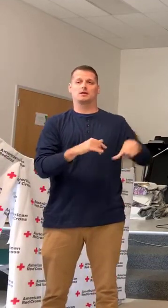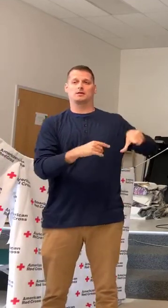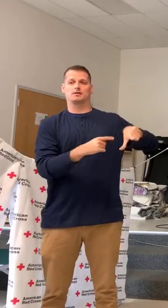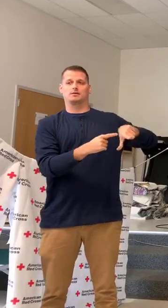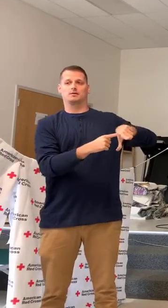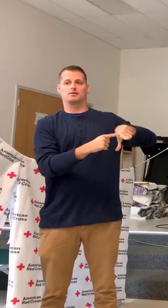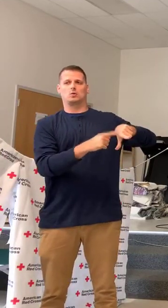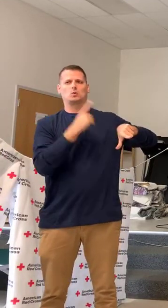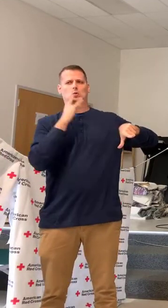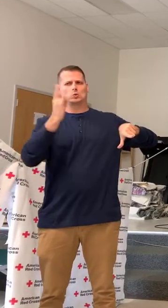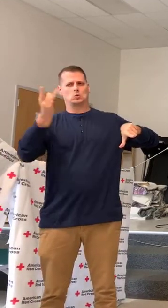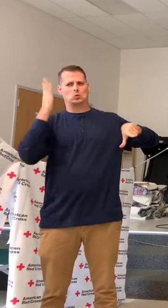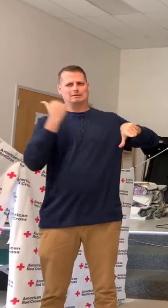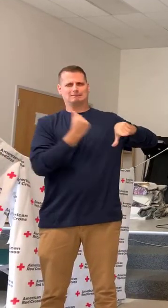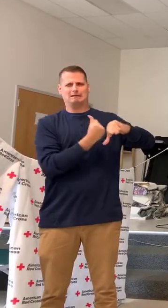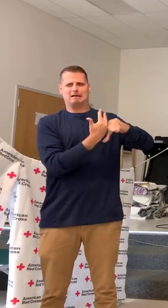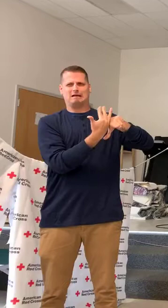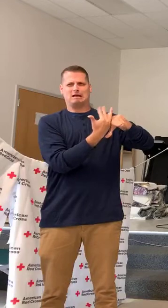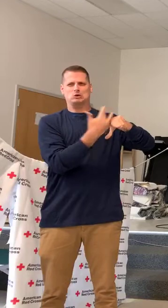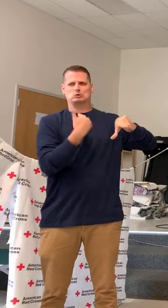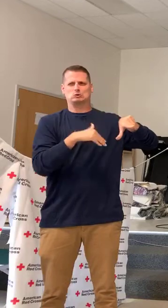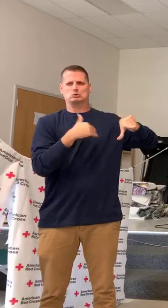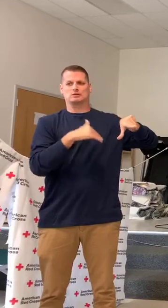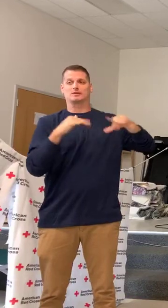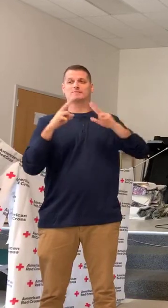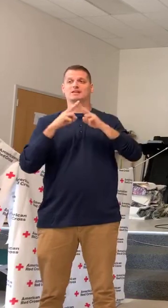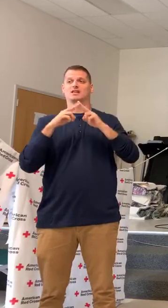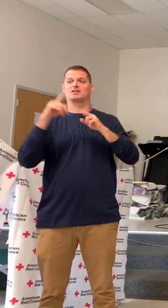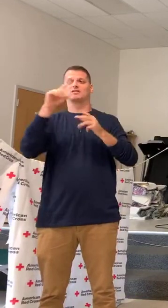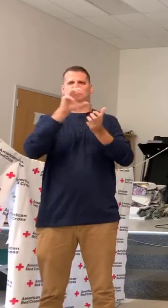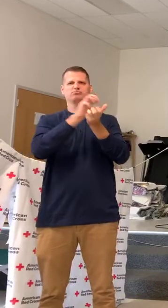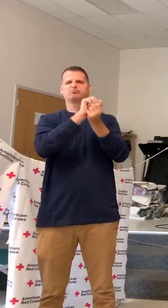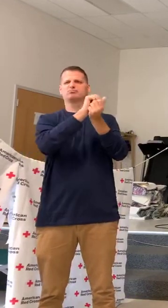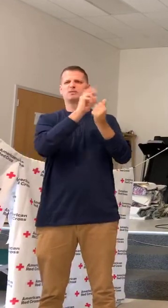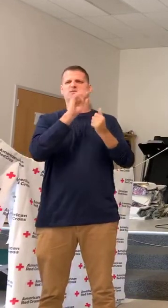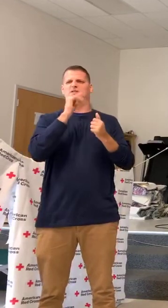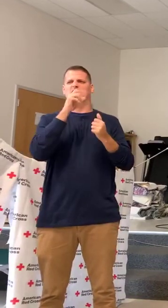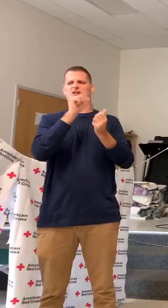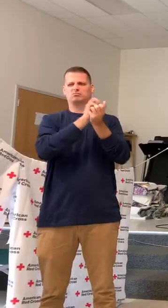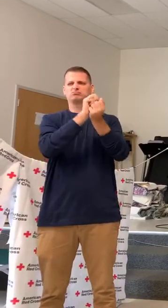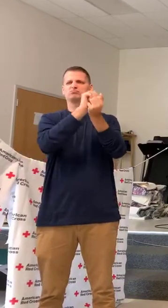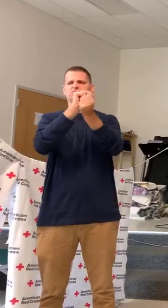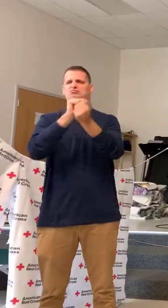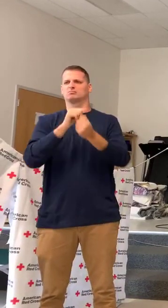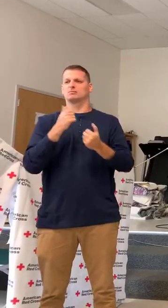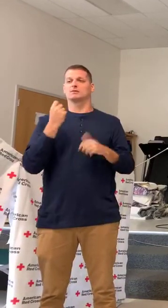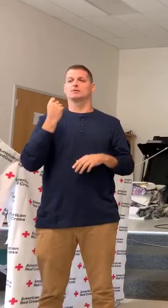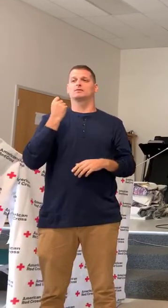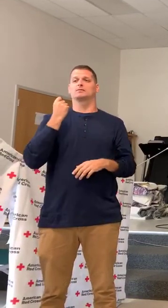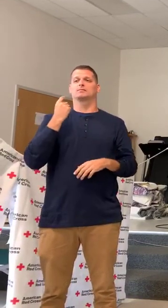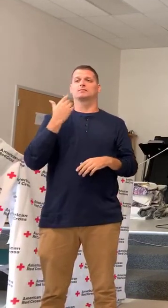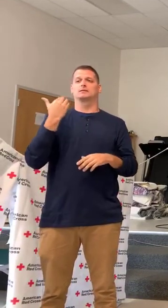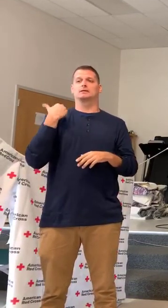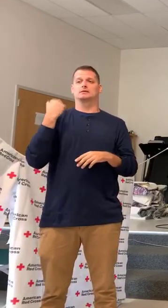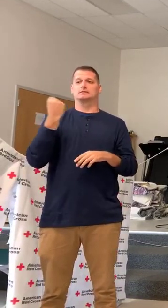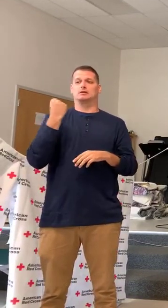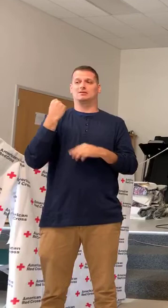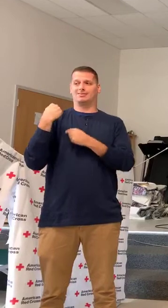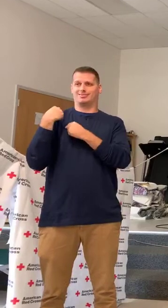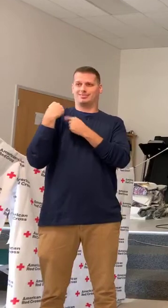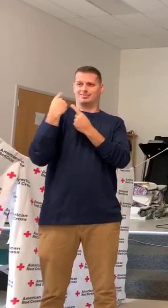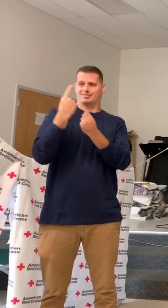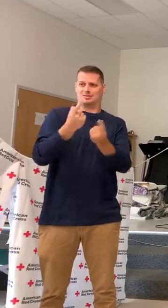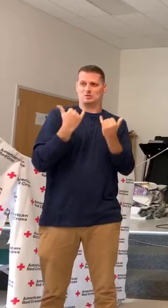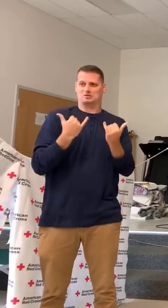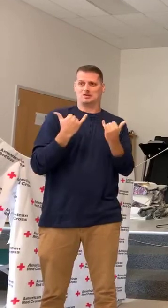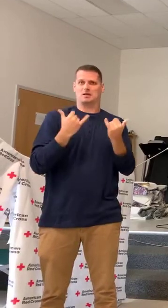of Forestry and the fire program in the state. So kind of set the tone from what we're dealing with starting on Saturday through the week. We had a lot going on, a lot